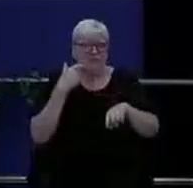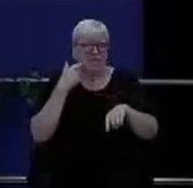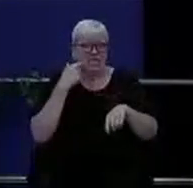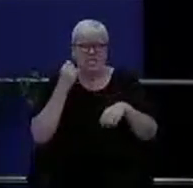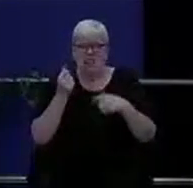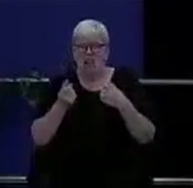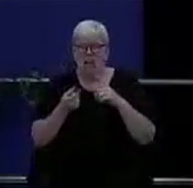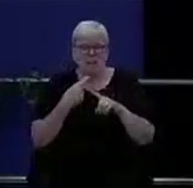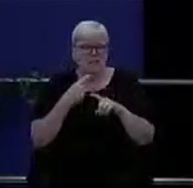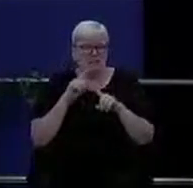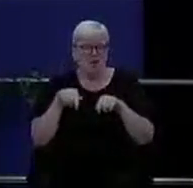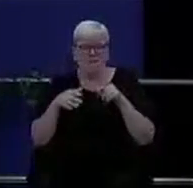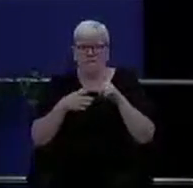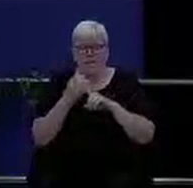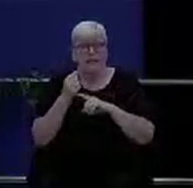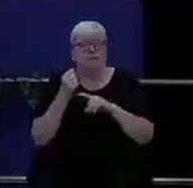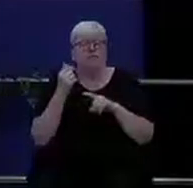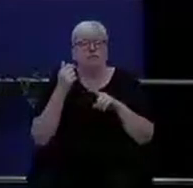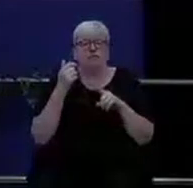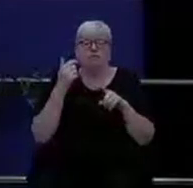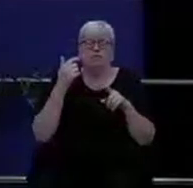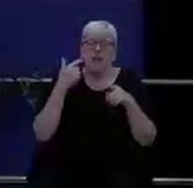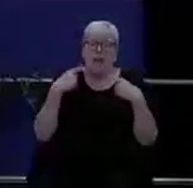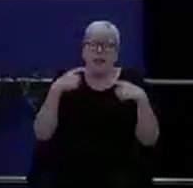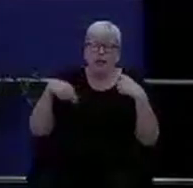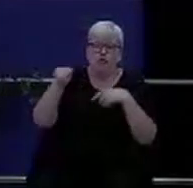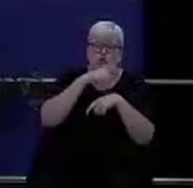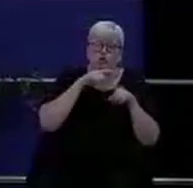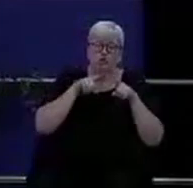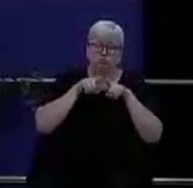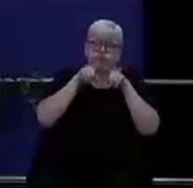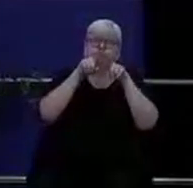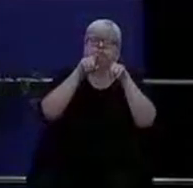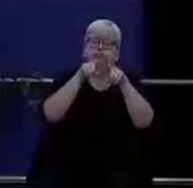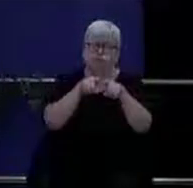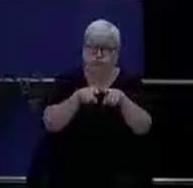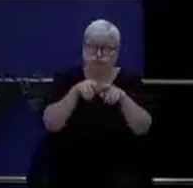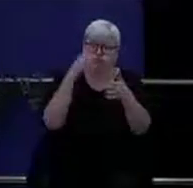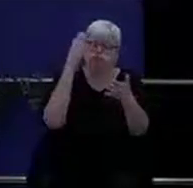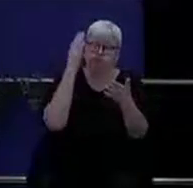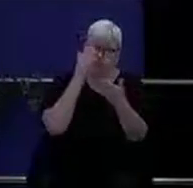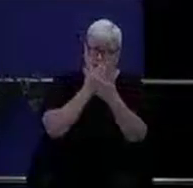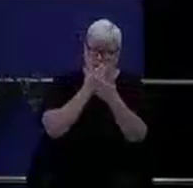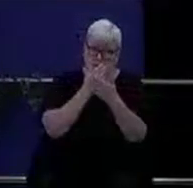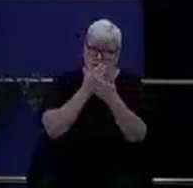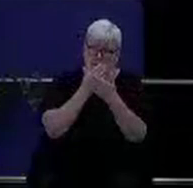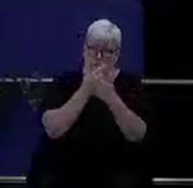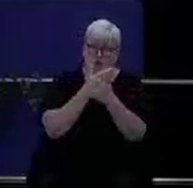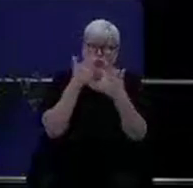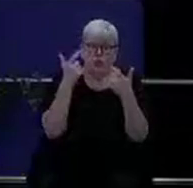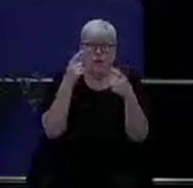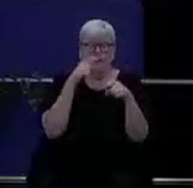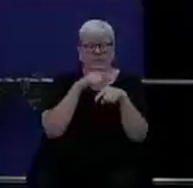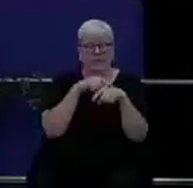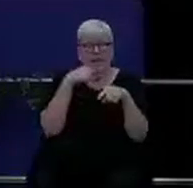those questions. So that allows you to simultaneously to be, I mean, a lot of the time I'm in